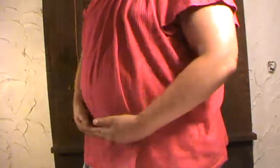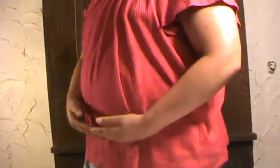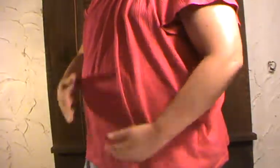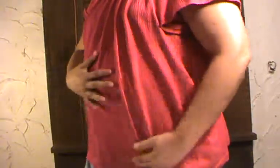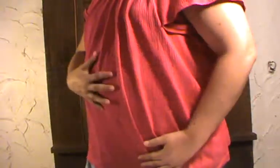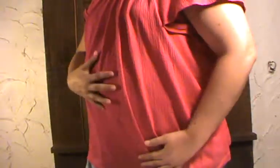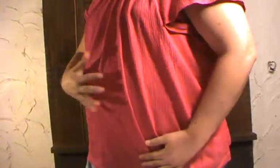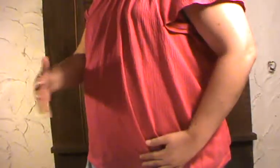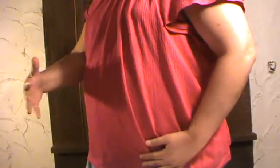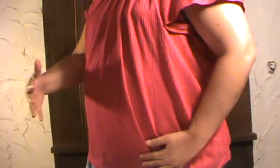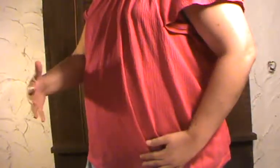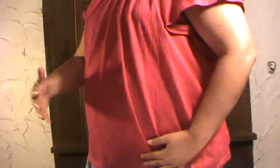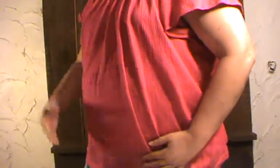belly, and pregnant.